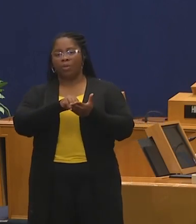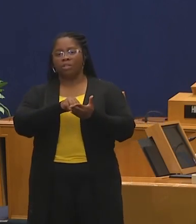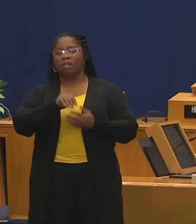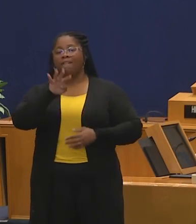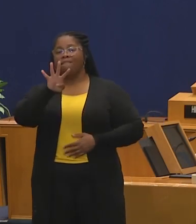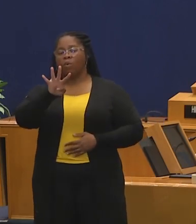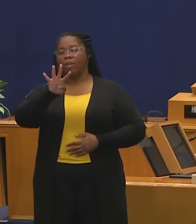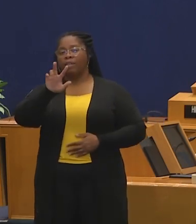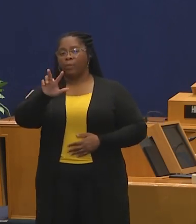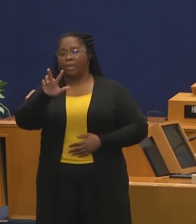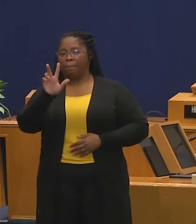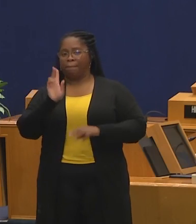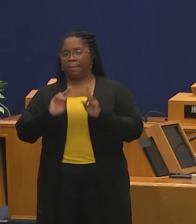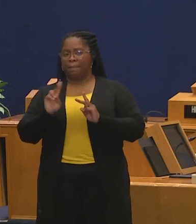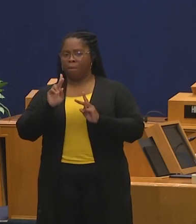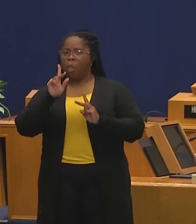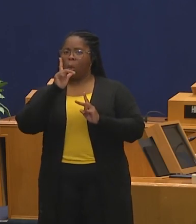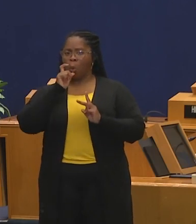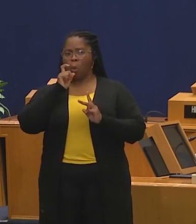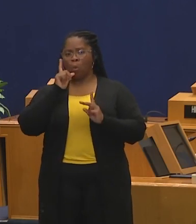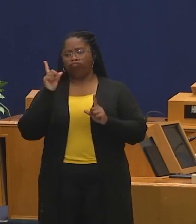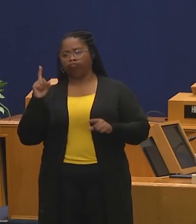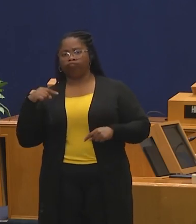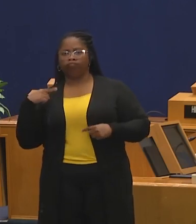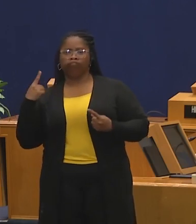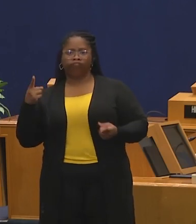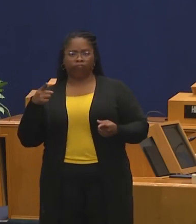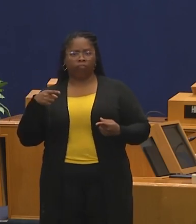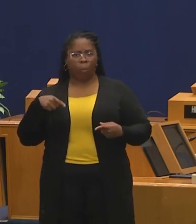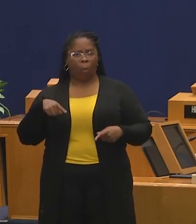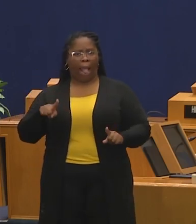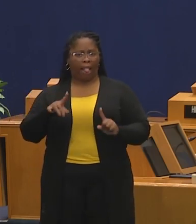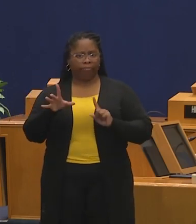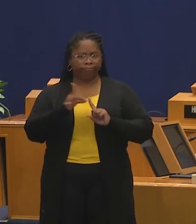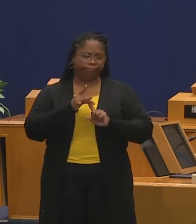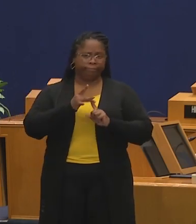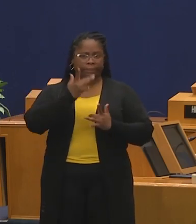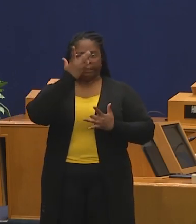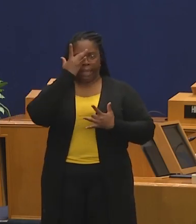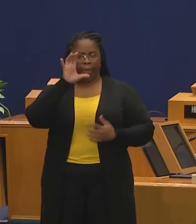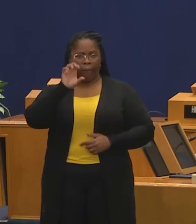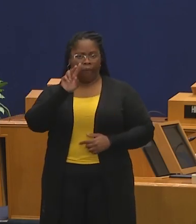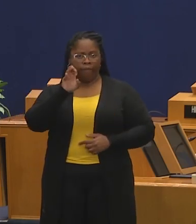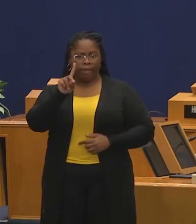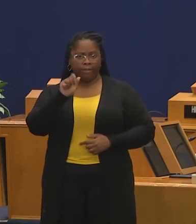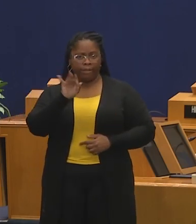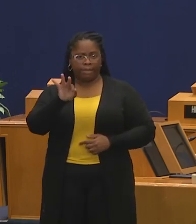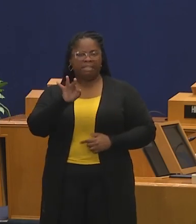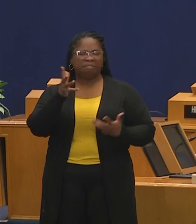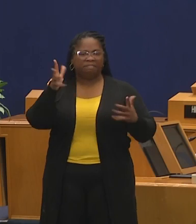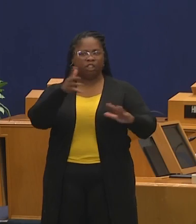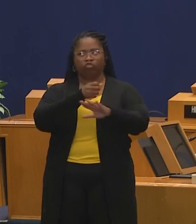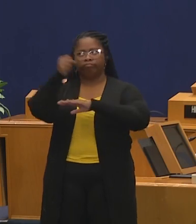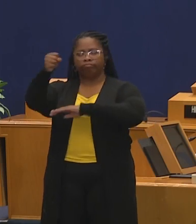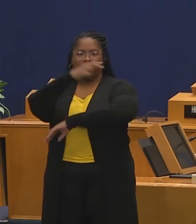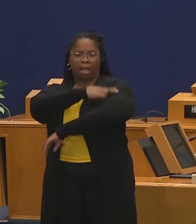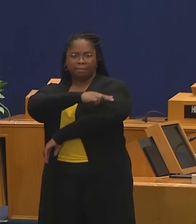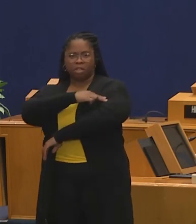2,043 people who at some point in time while they were positive for COVID-19 were hospitalized, and